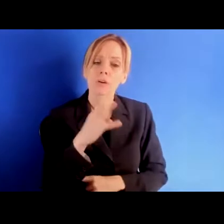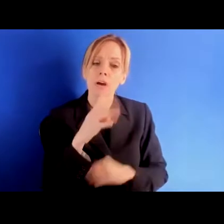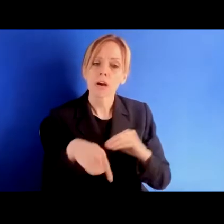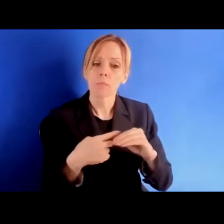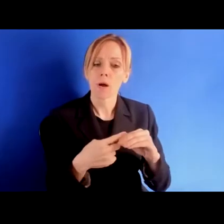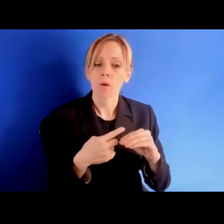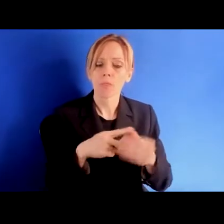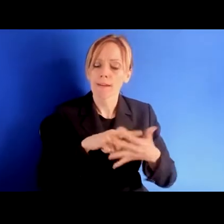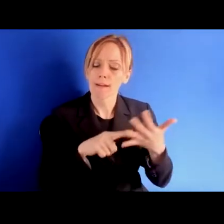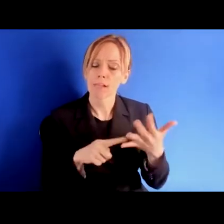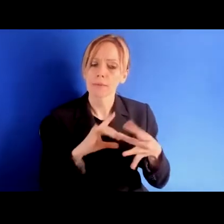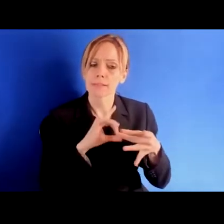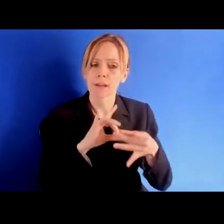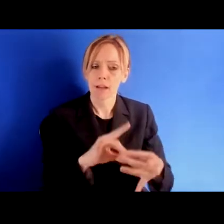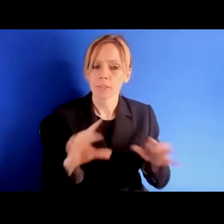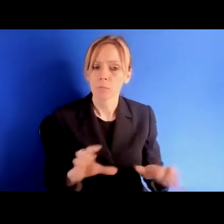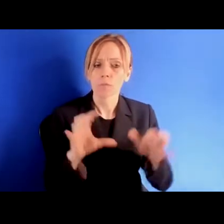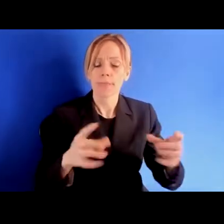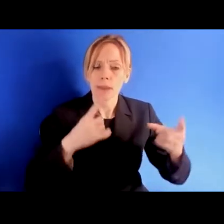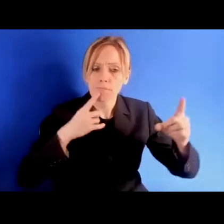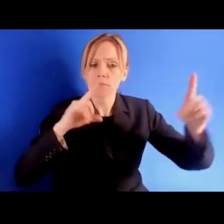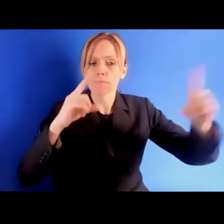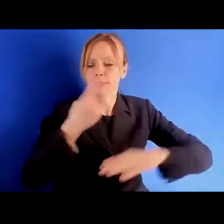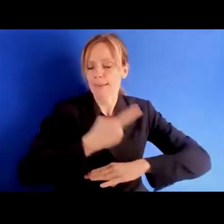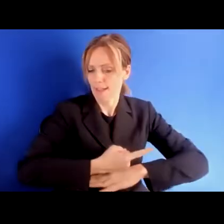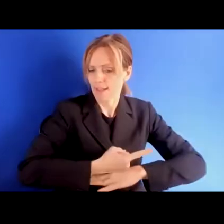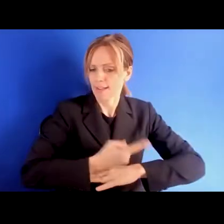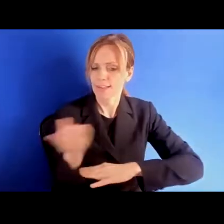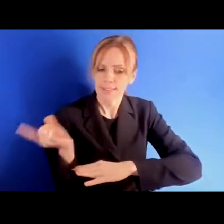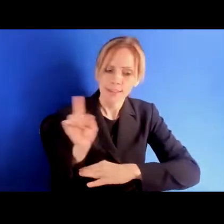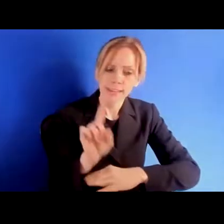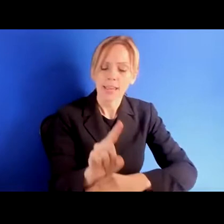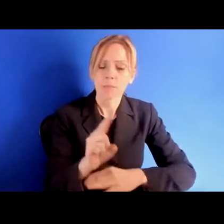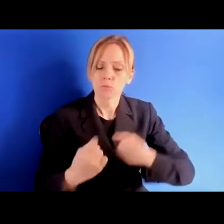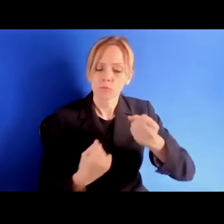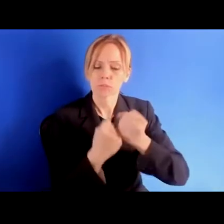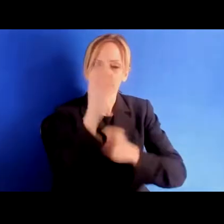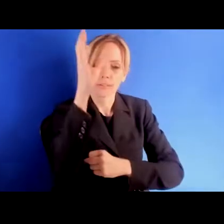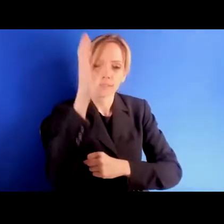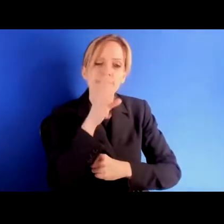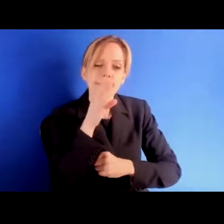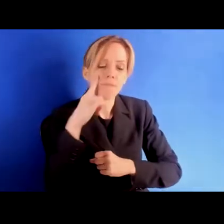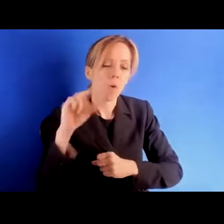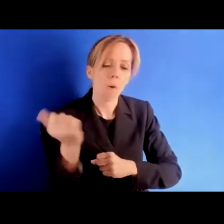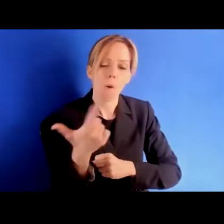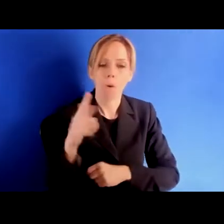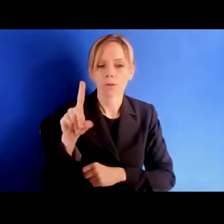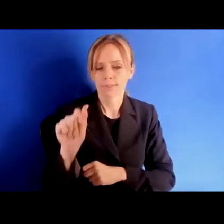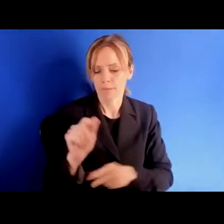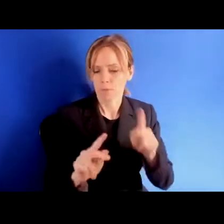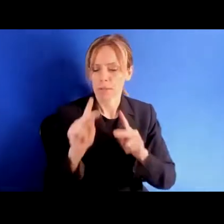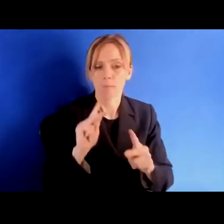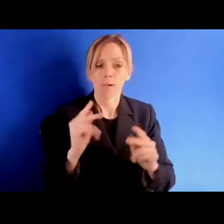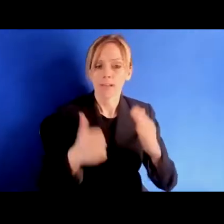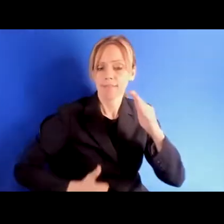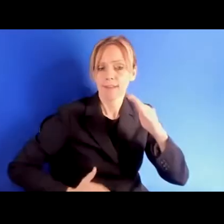quote unquote took the day, that came to speak for all disabled people at the highest levels of government and society, despite not